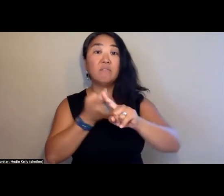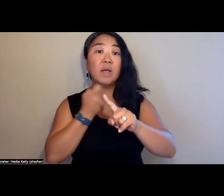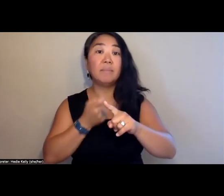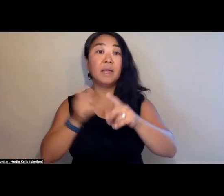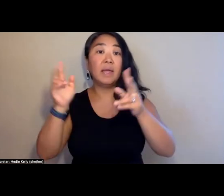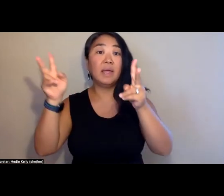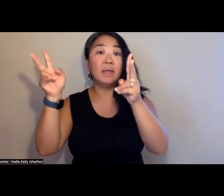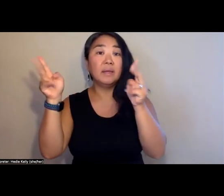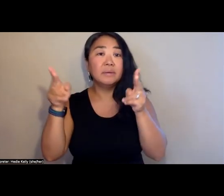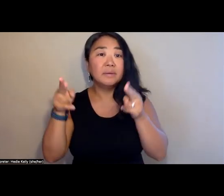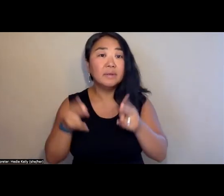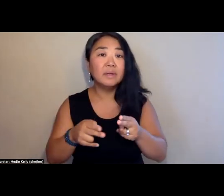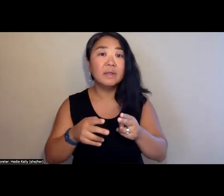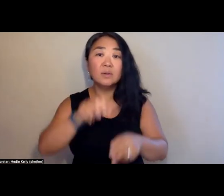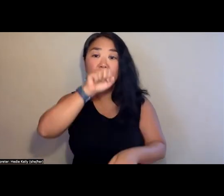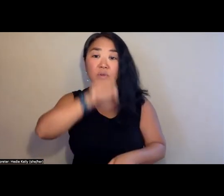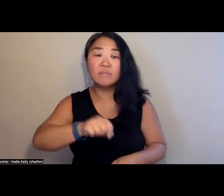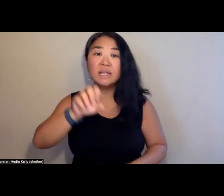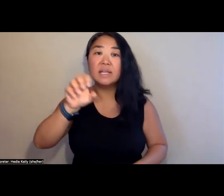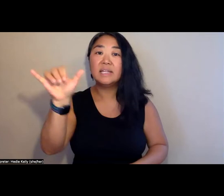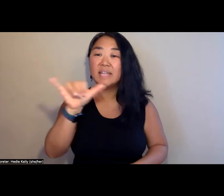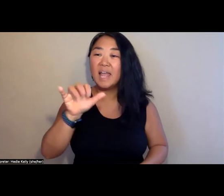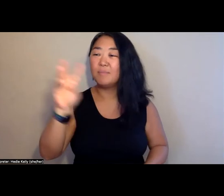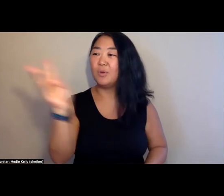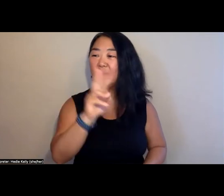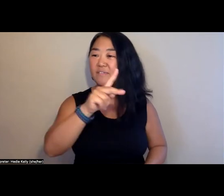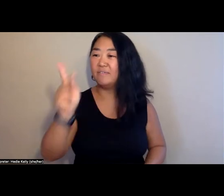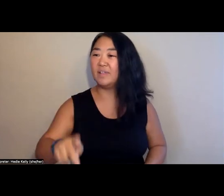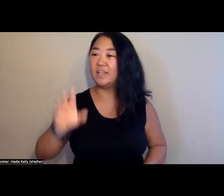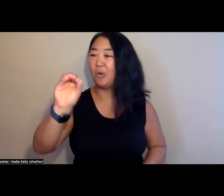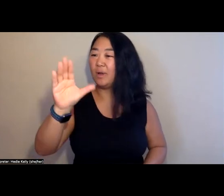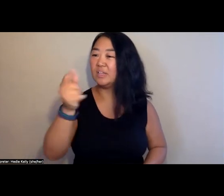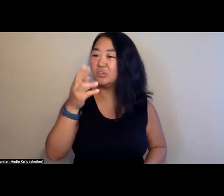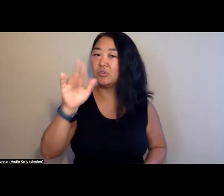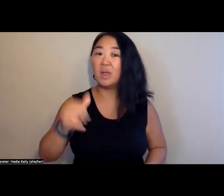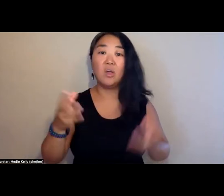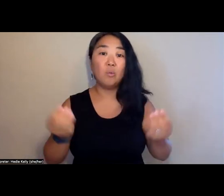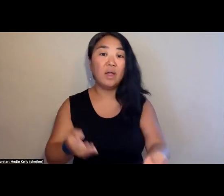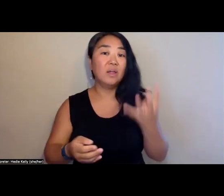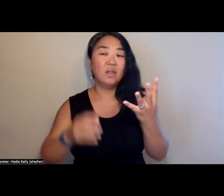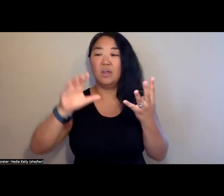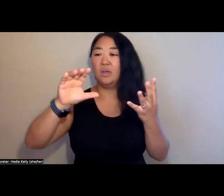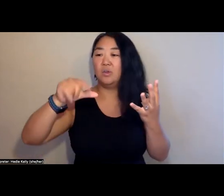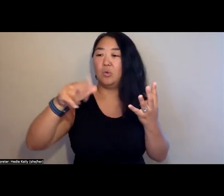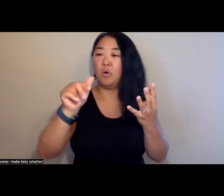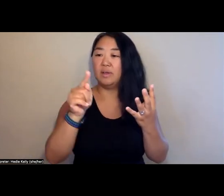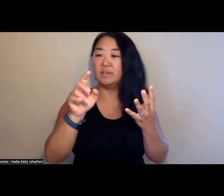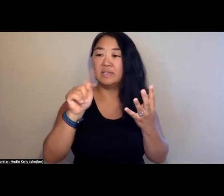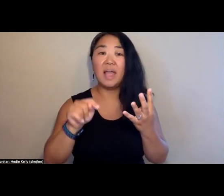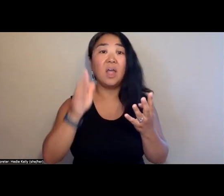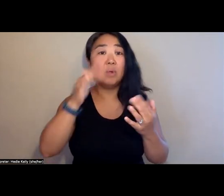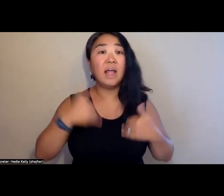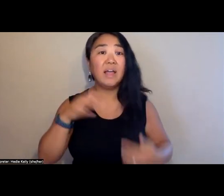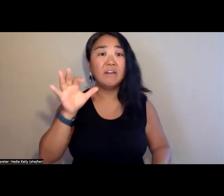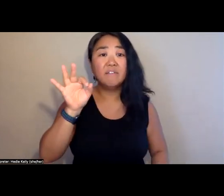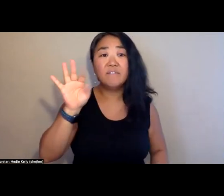of our favorite same West Philly Orchestra. A quartet version will be playing at Kelly Writer's House. There is a Facebook event that we will share the